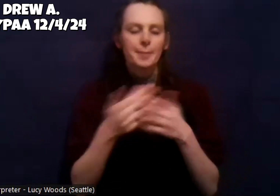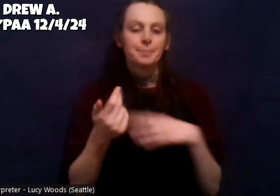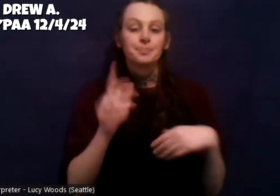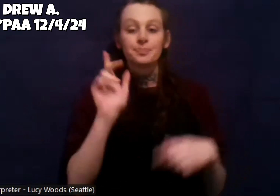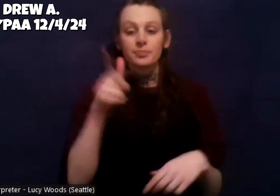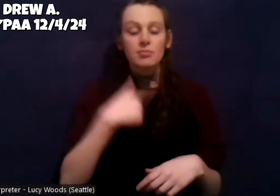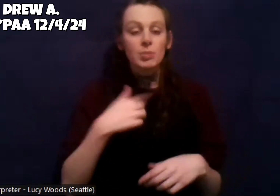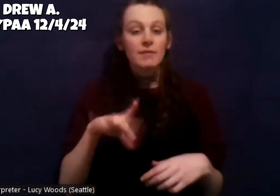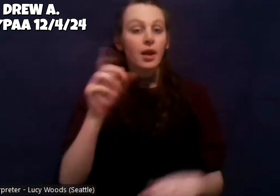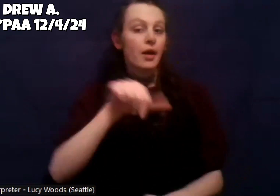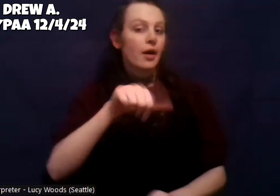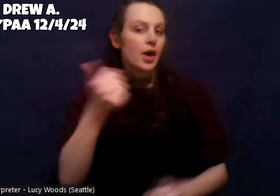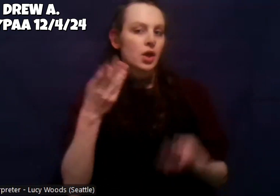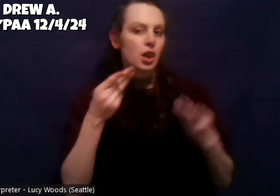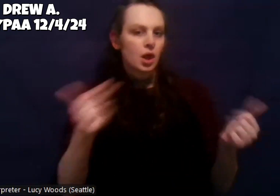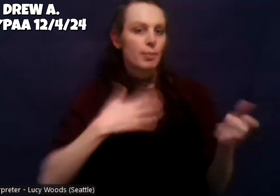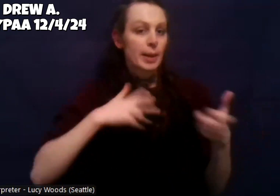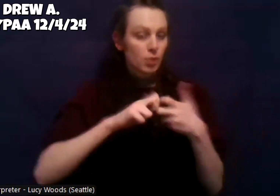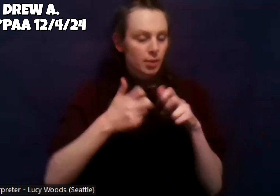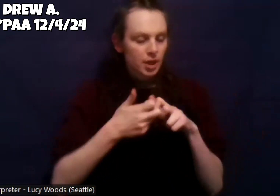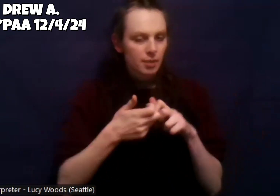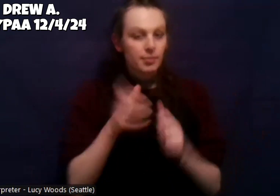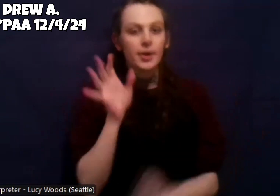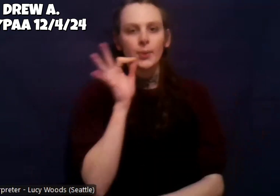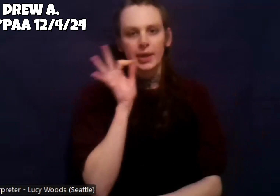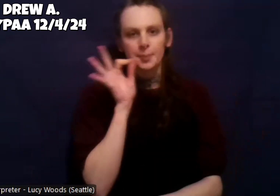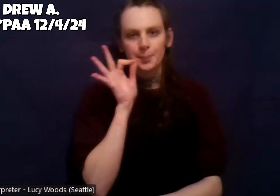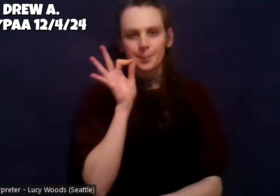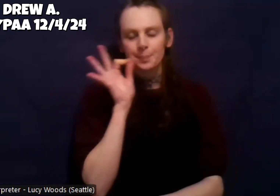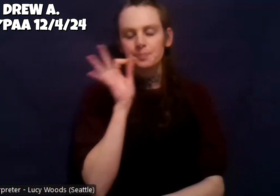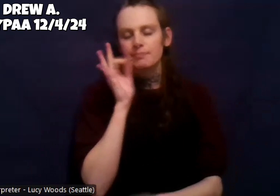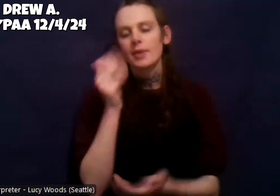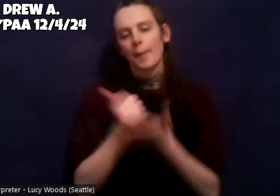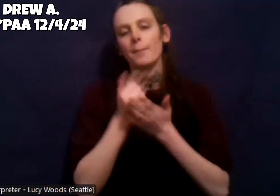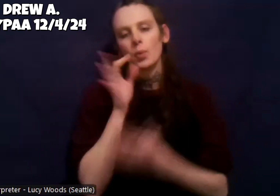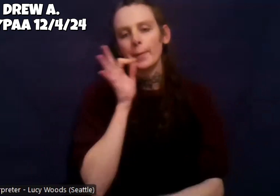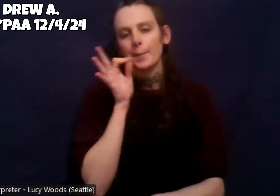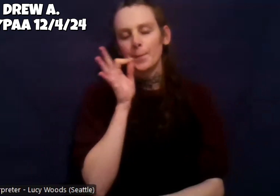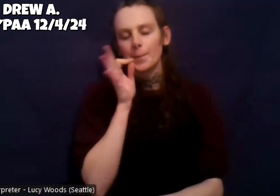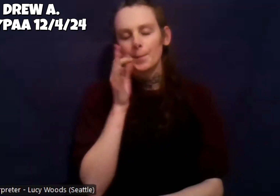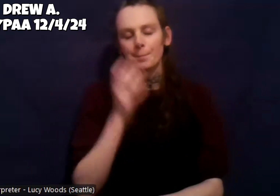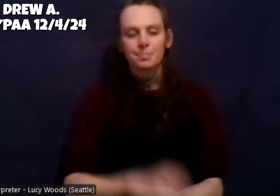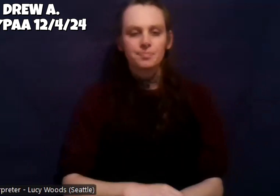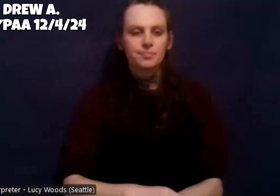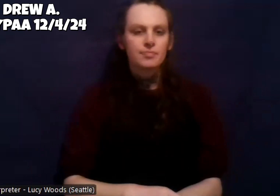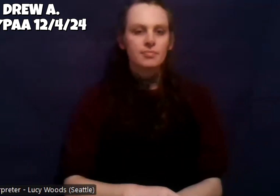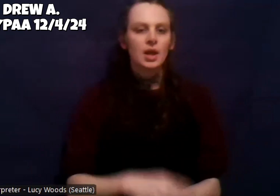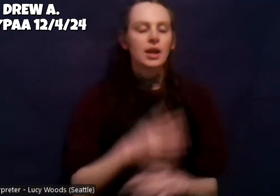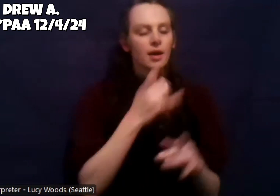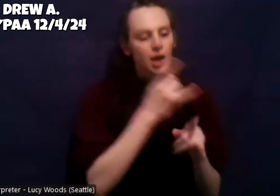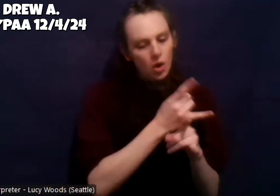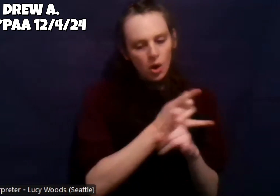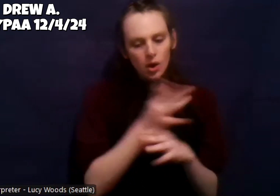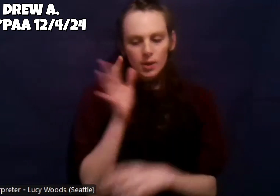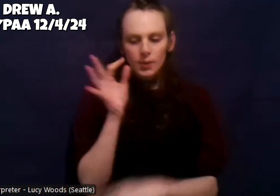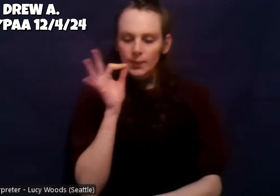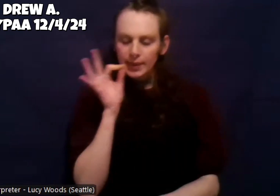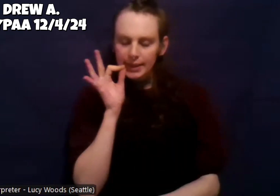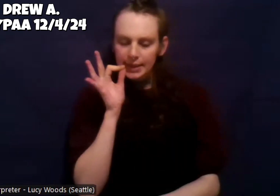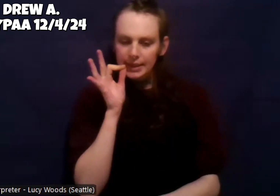weed. Weed really helped. And that's the thing with like alcohol and weed and all these things that